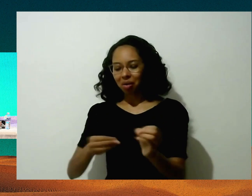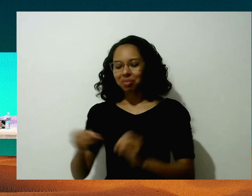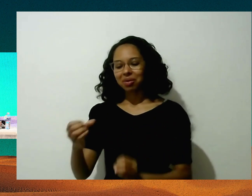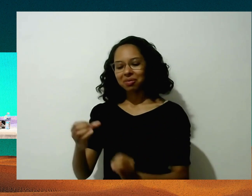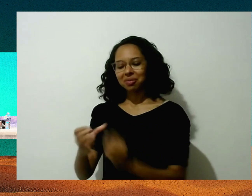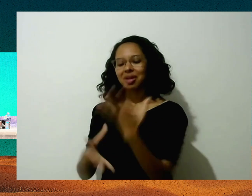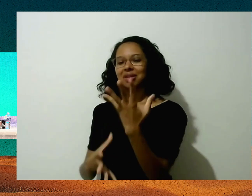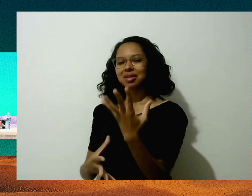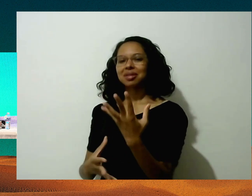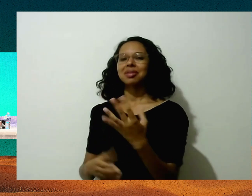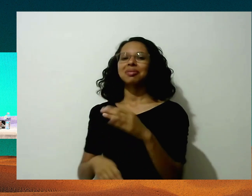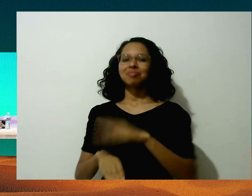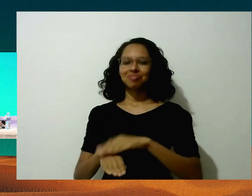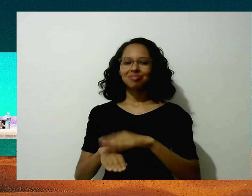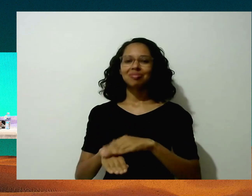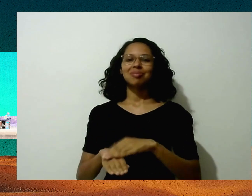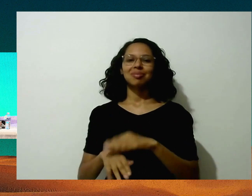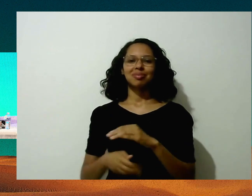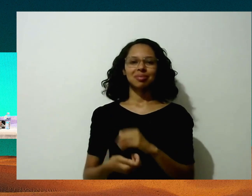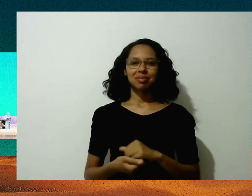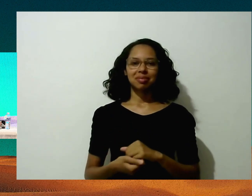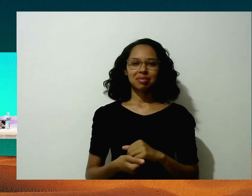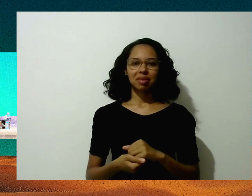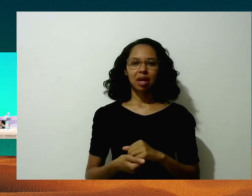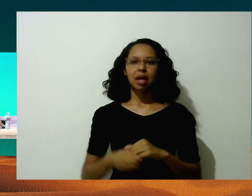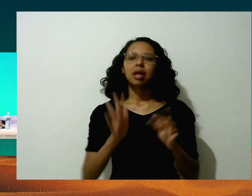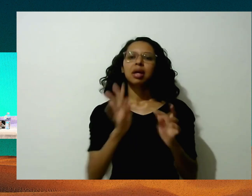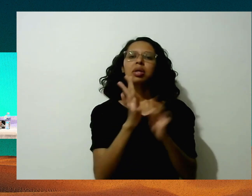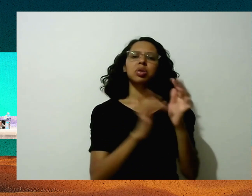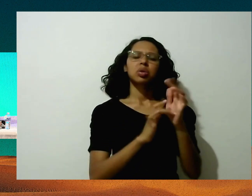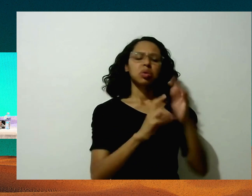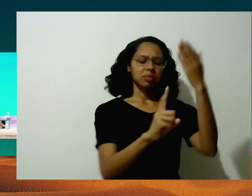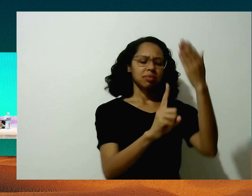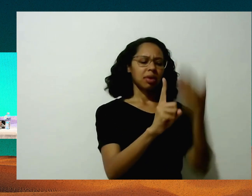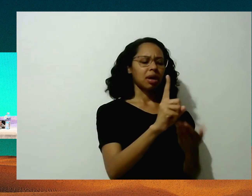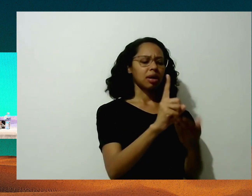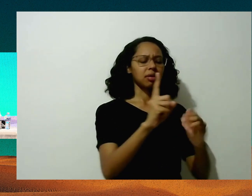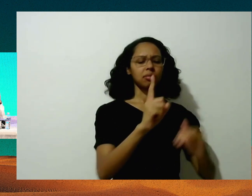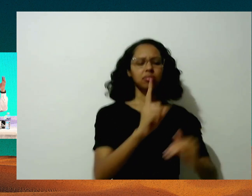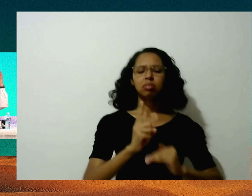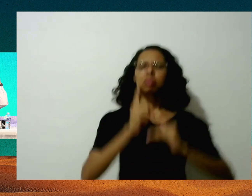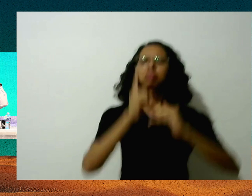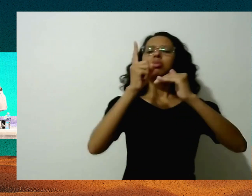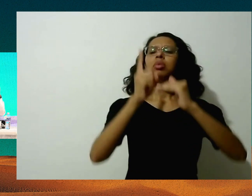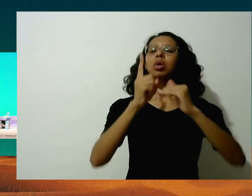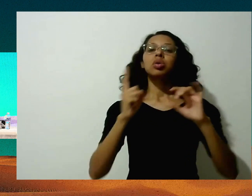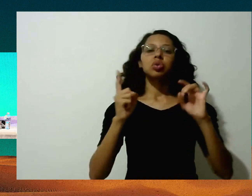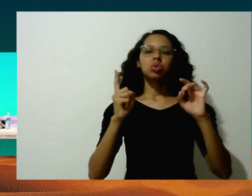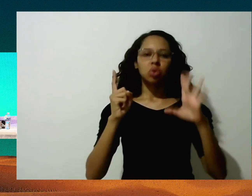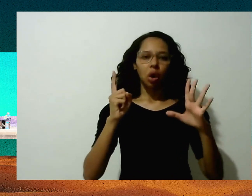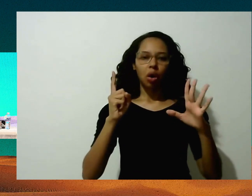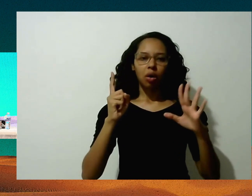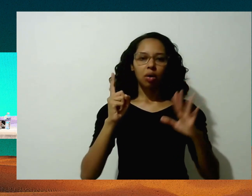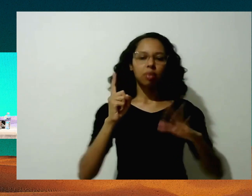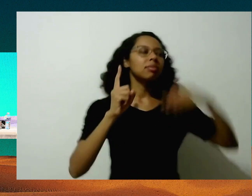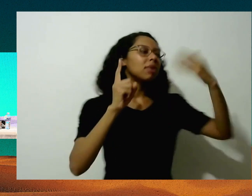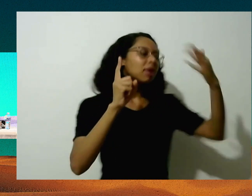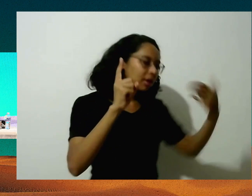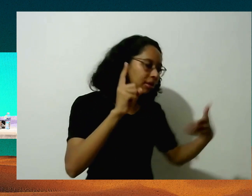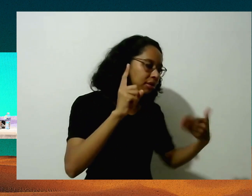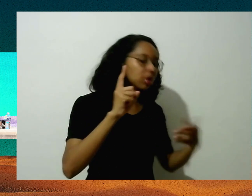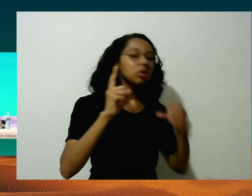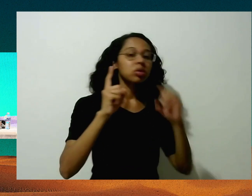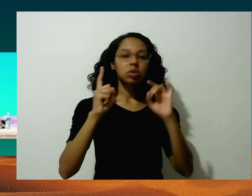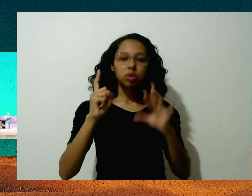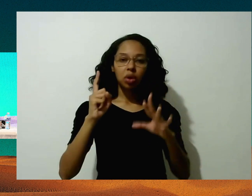num pedestal recebendo glórias. It is not for Him to be at a pedestal receiving glory. Até a autoridade que Ele ganhou do Pai é